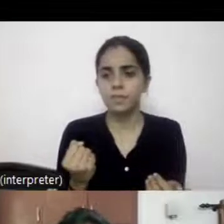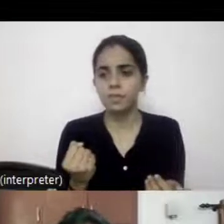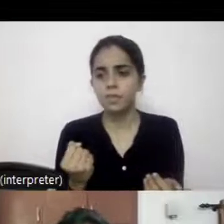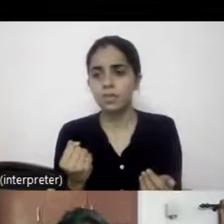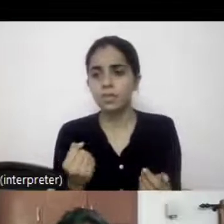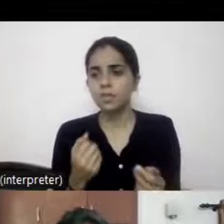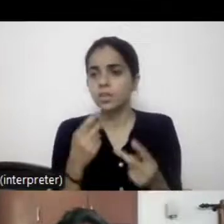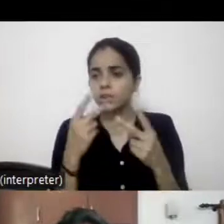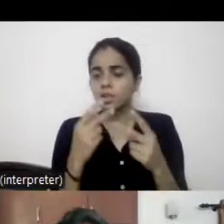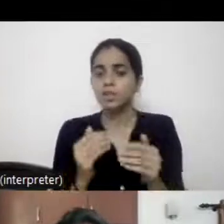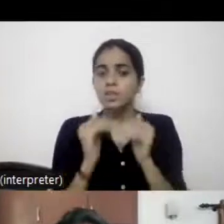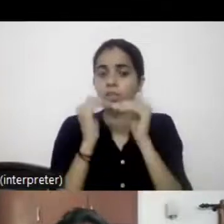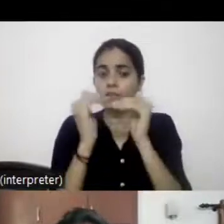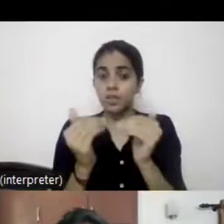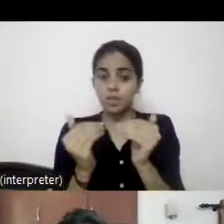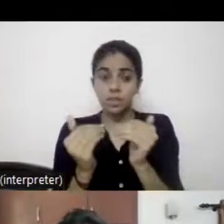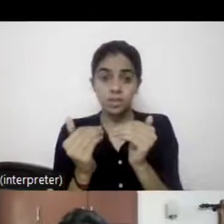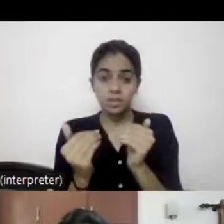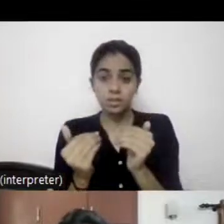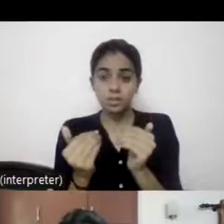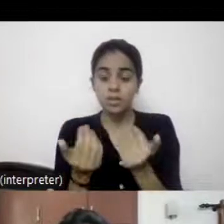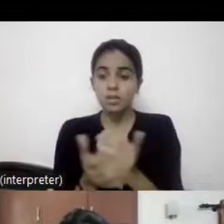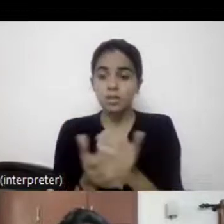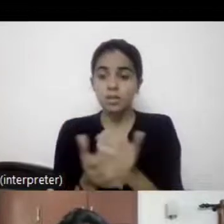So therefore,